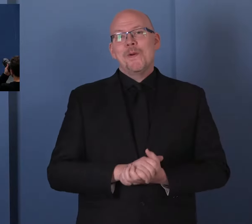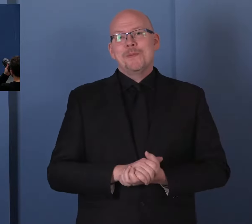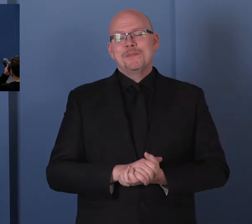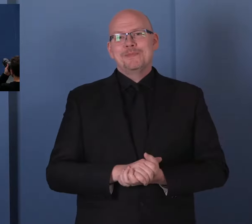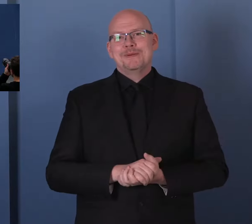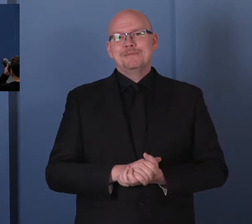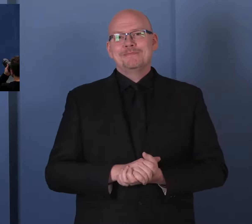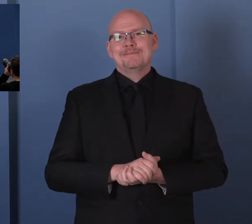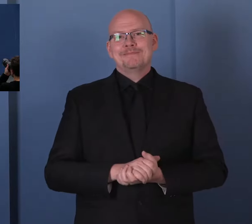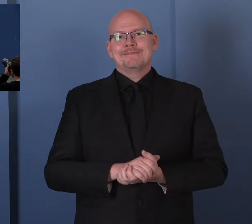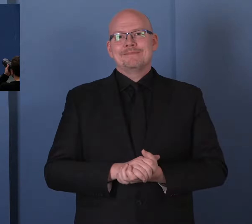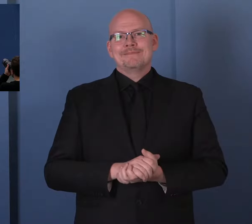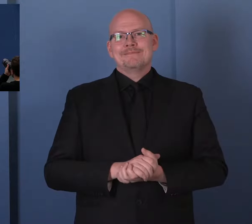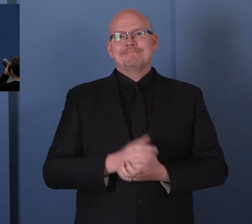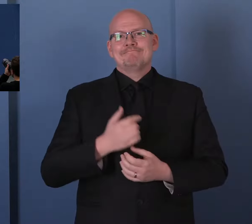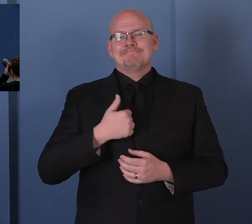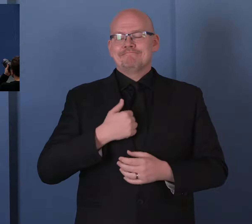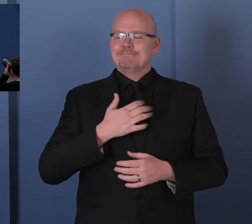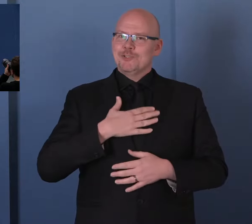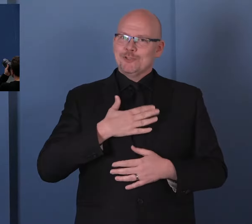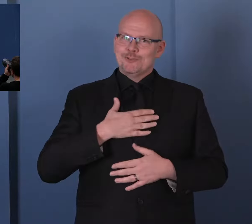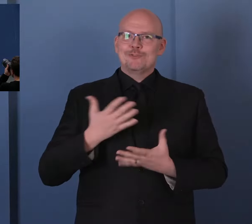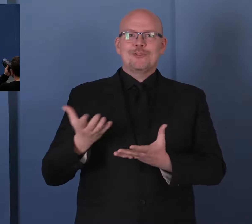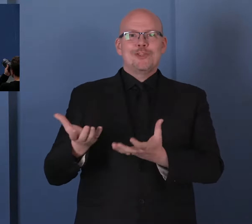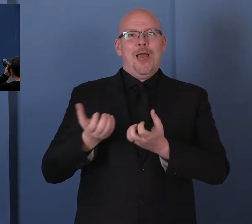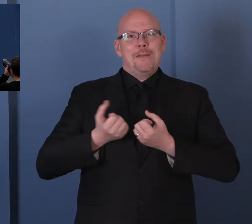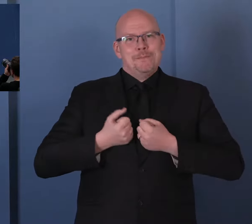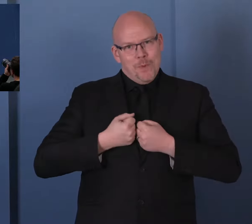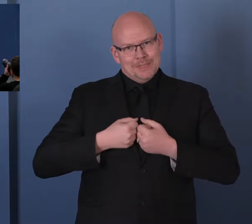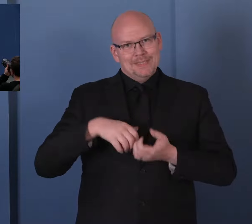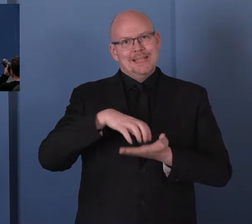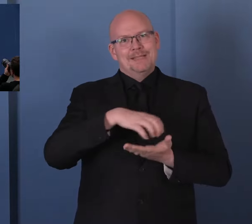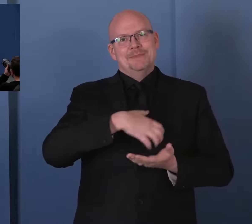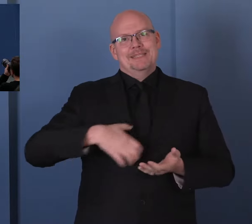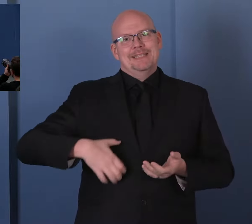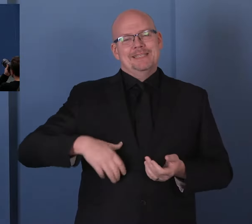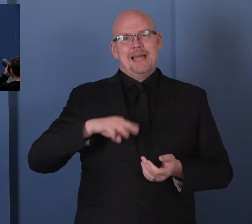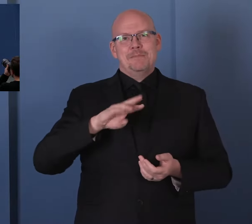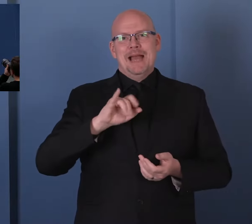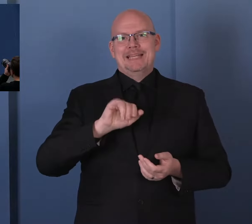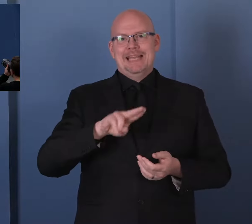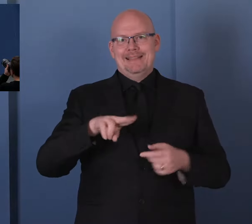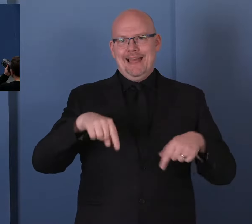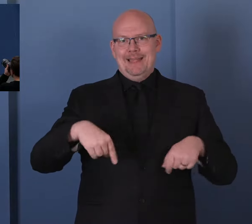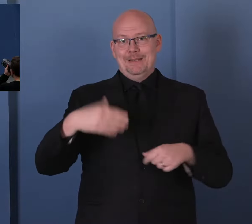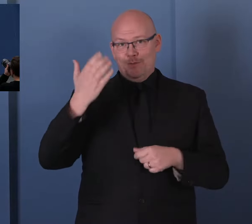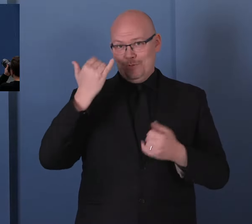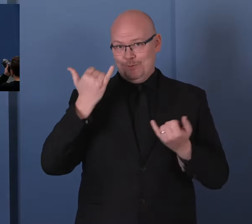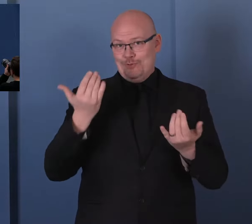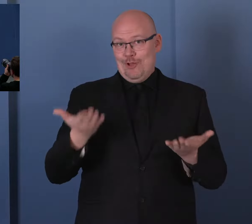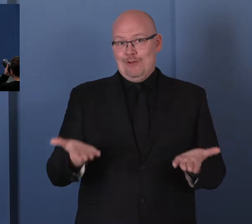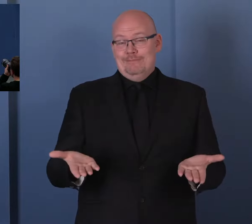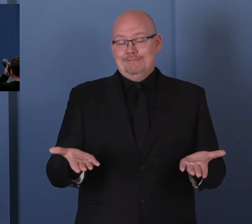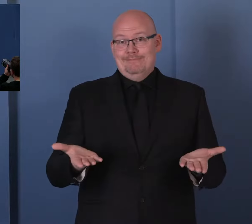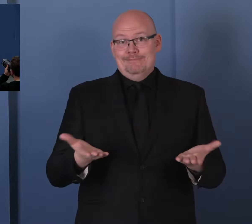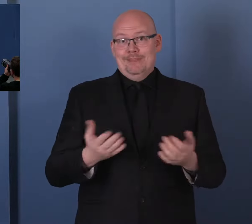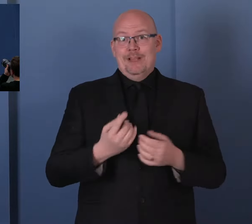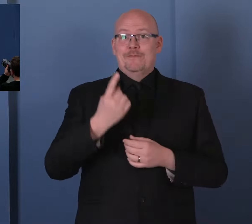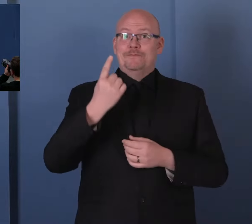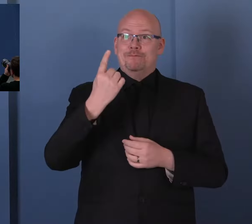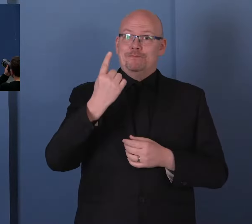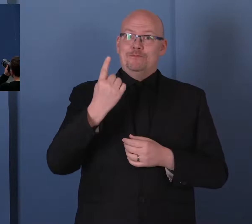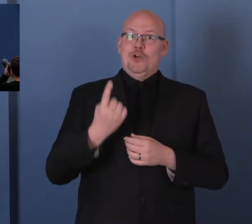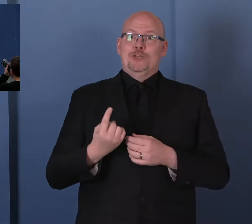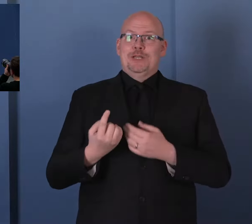very happy to host Prime Minister Marin in Stockholm today for very obvious reasons. It's the first bilateral